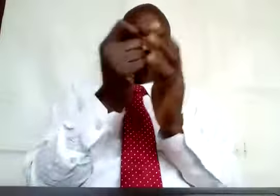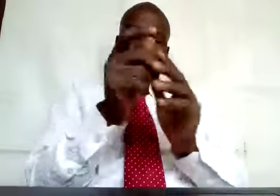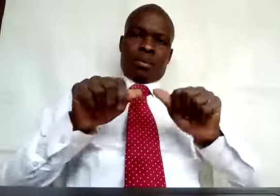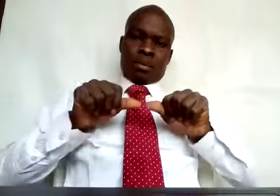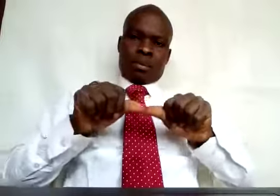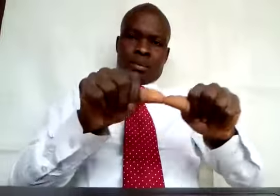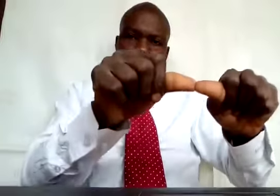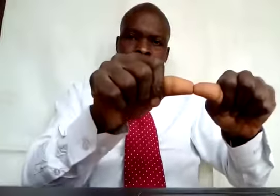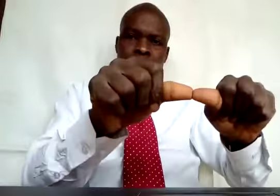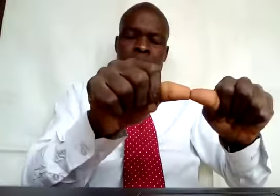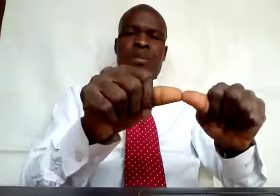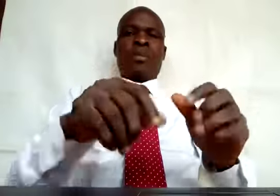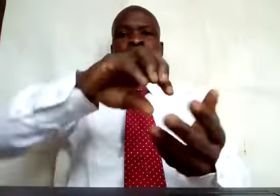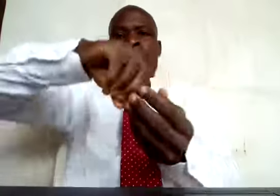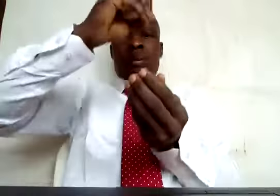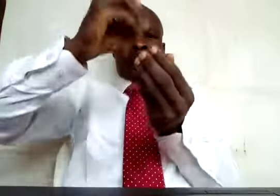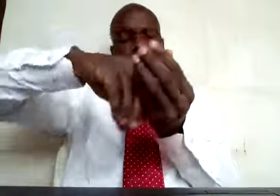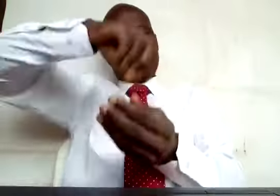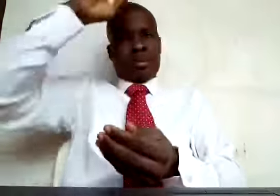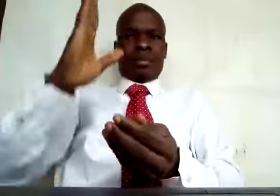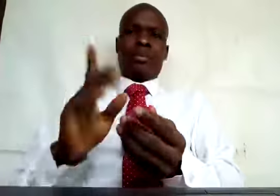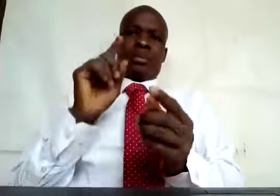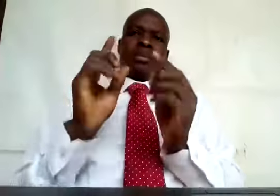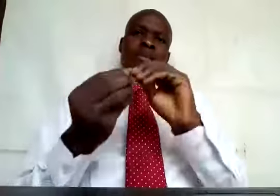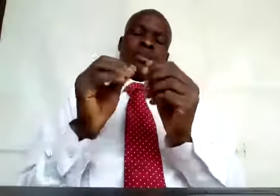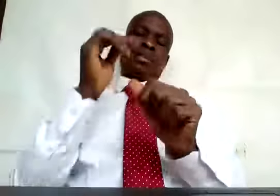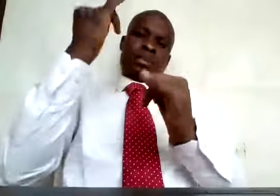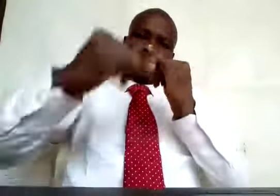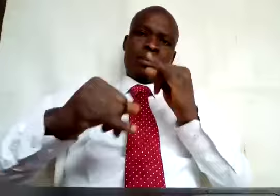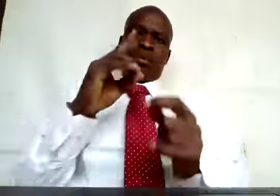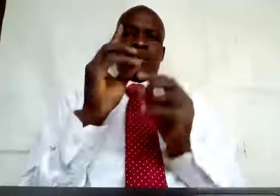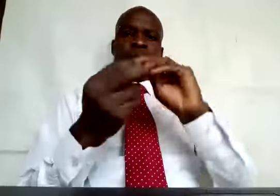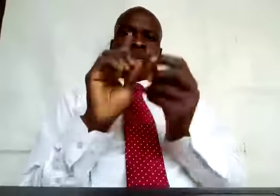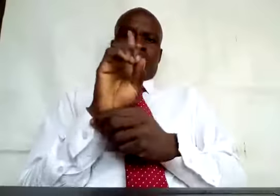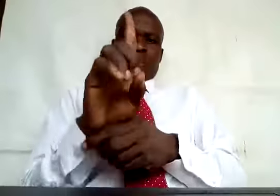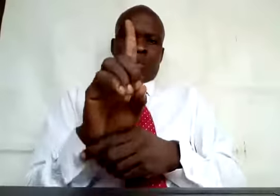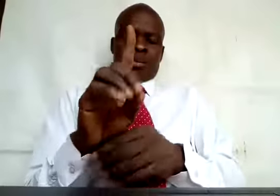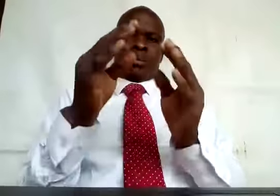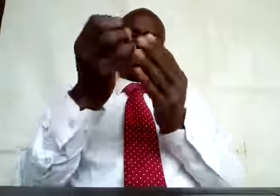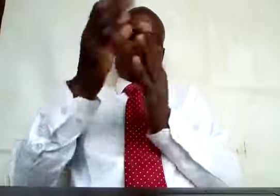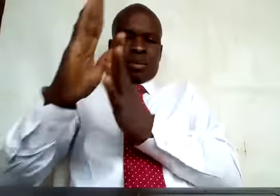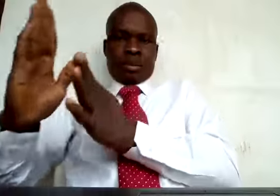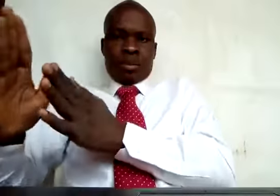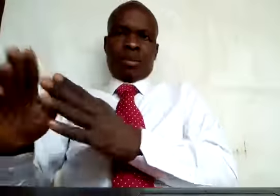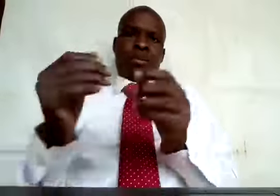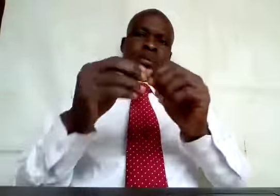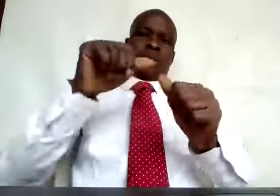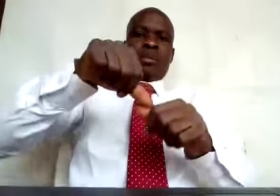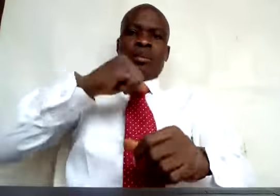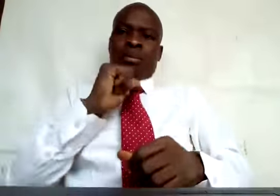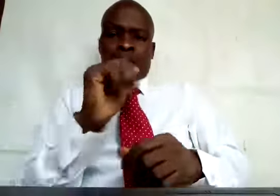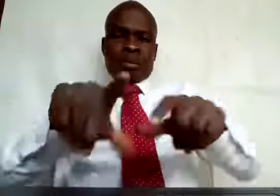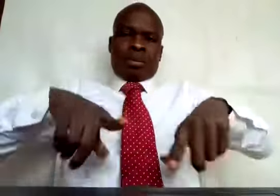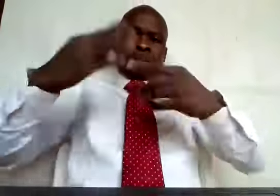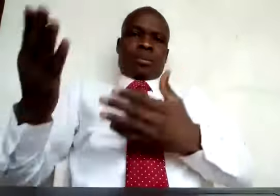progresses, students will be able to 1. Classify non-living things. 2. Describe and